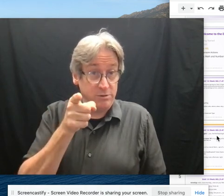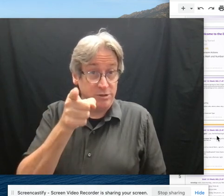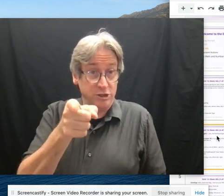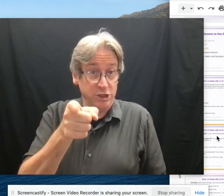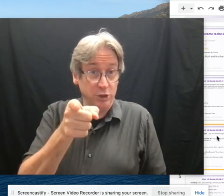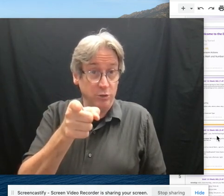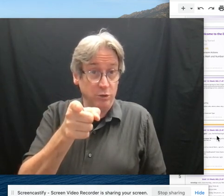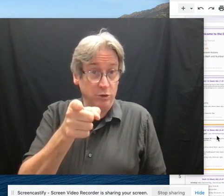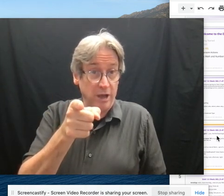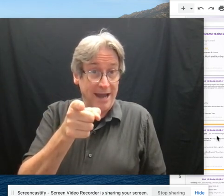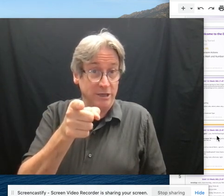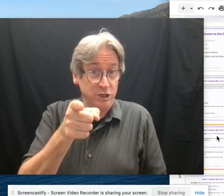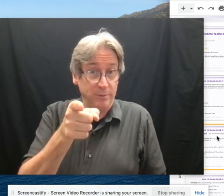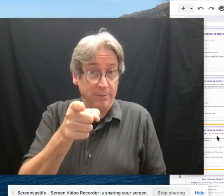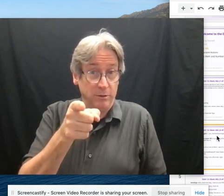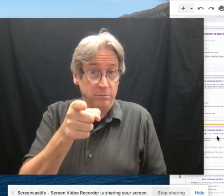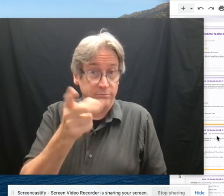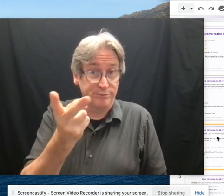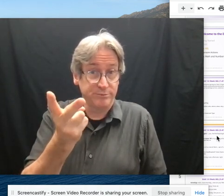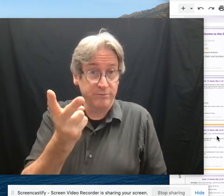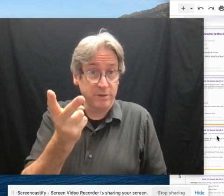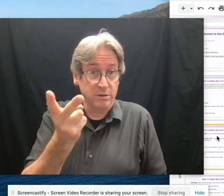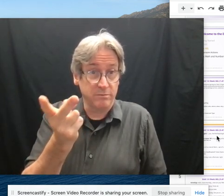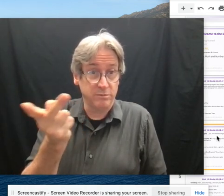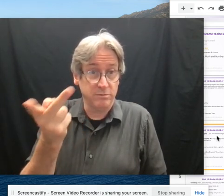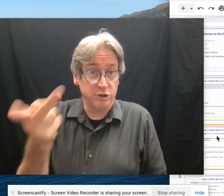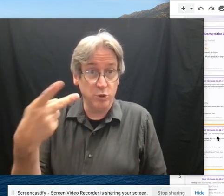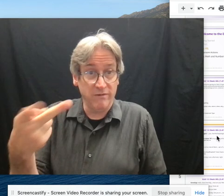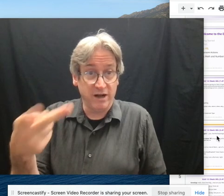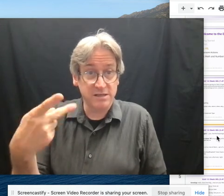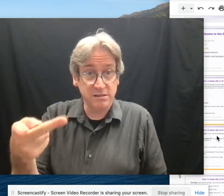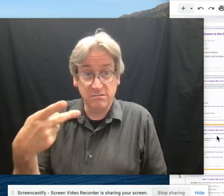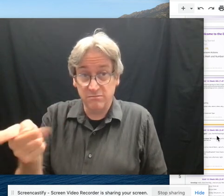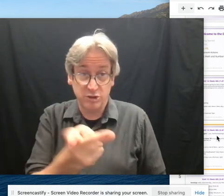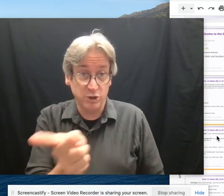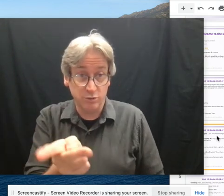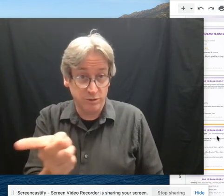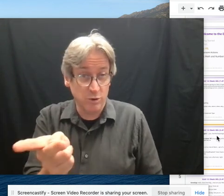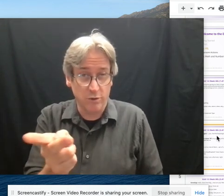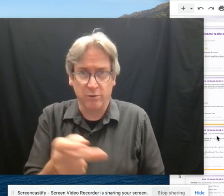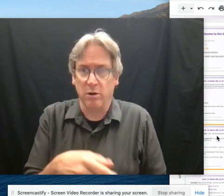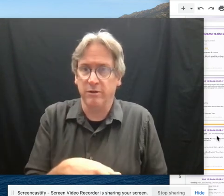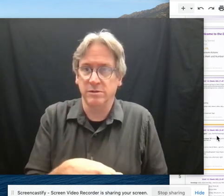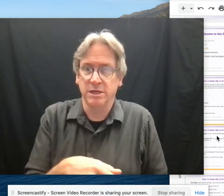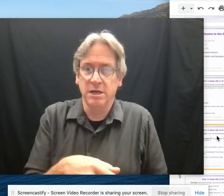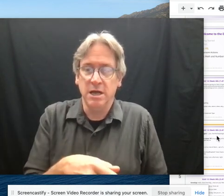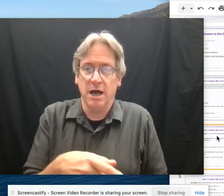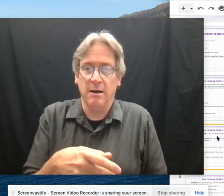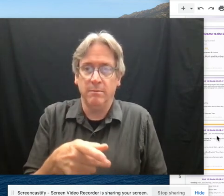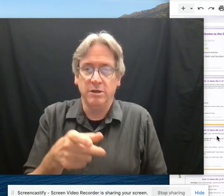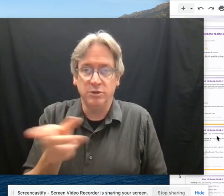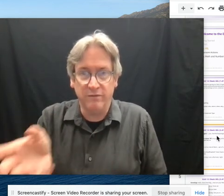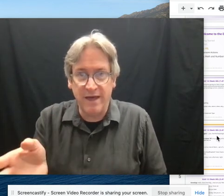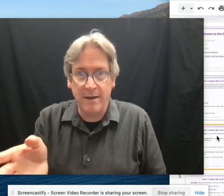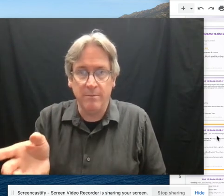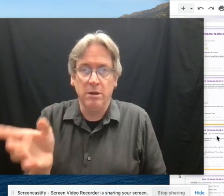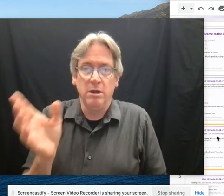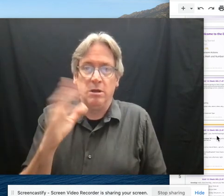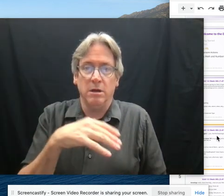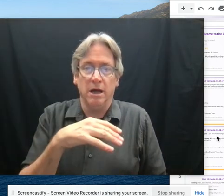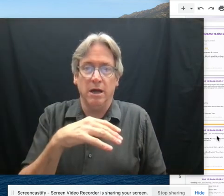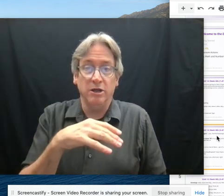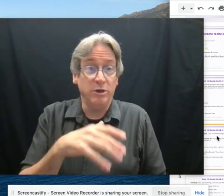as opposed to just you adding two people. Two of us, two. We'll go through all those. Two of